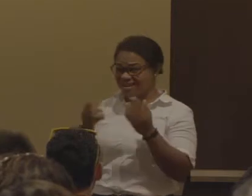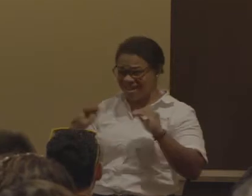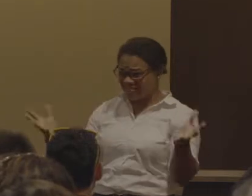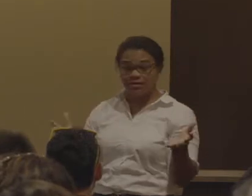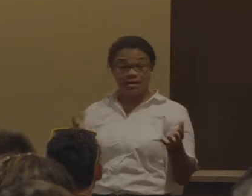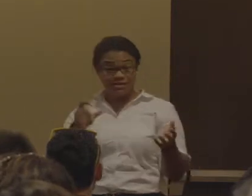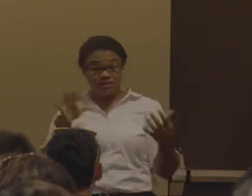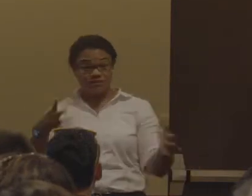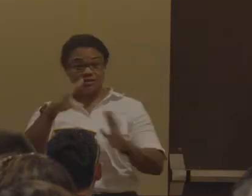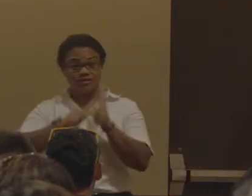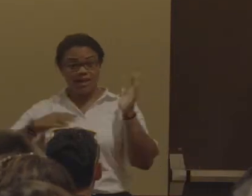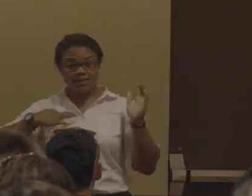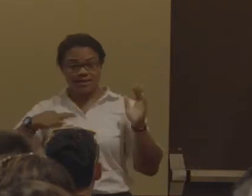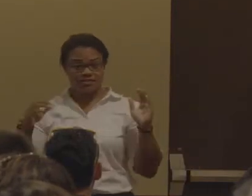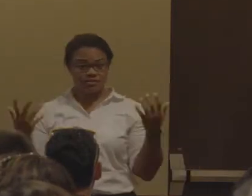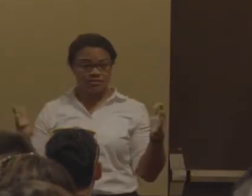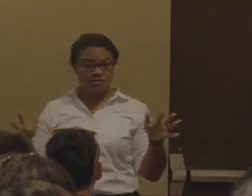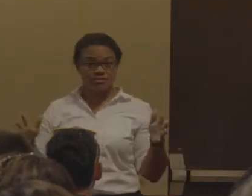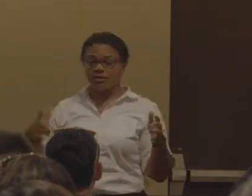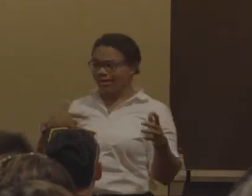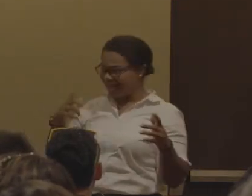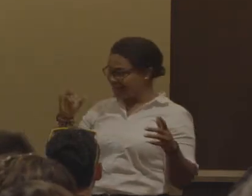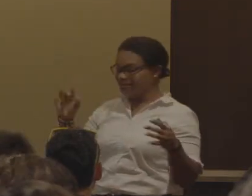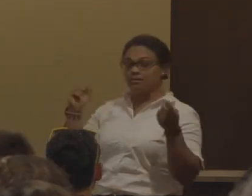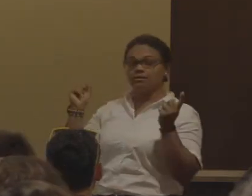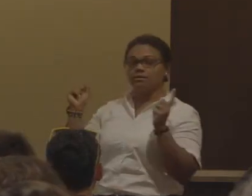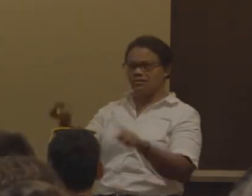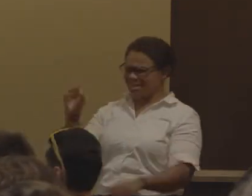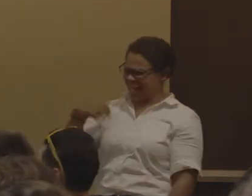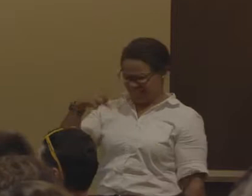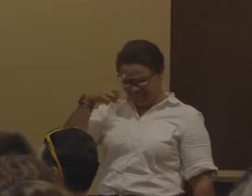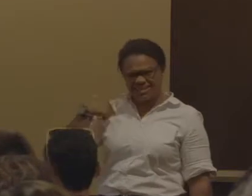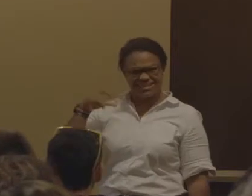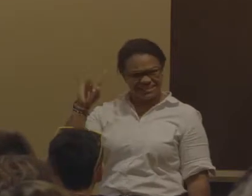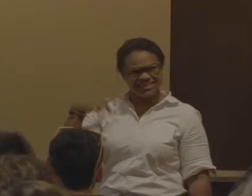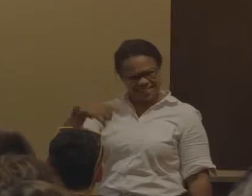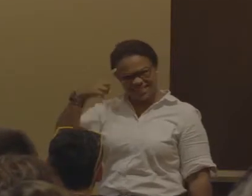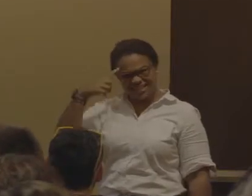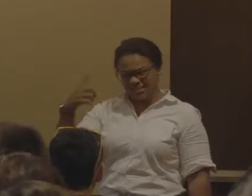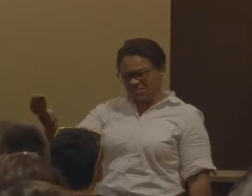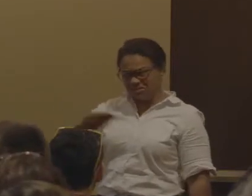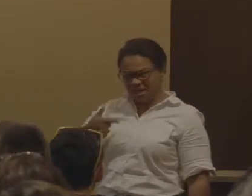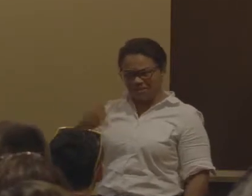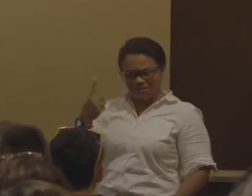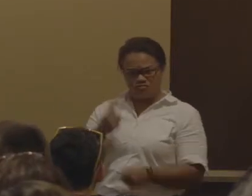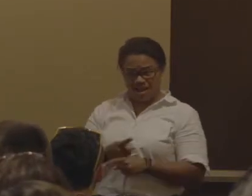I never application got or a, anything? I went and, yeah, I think I did, that's what he Yeah. handed me,